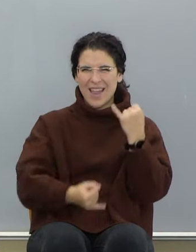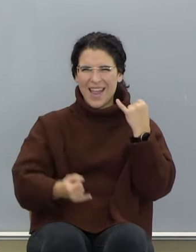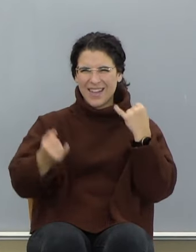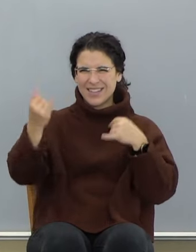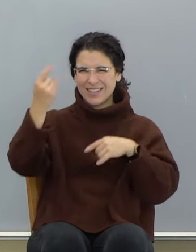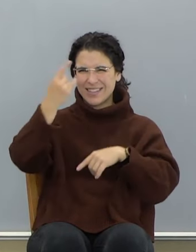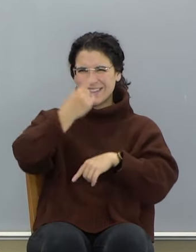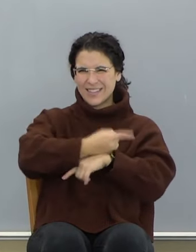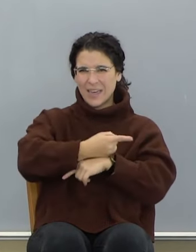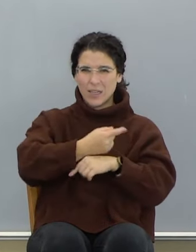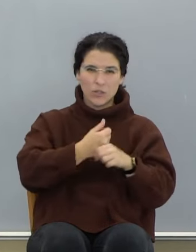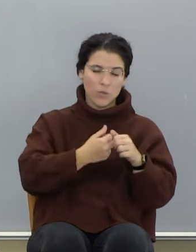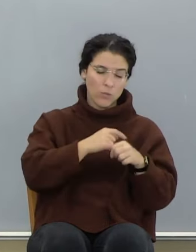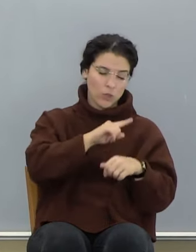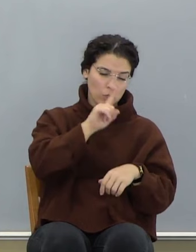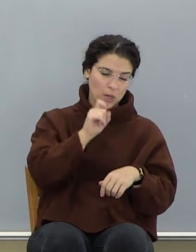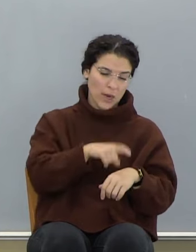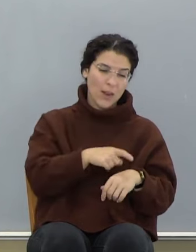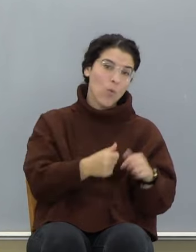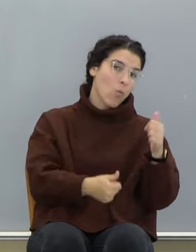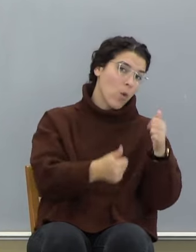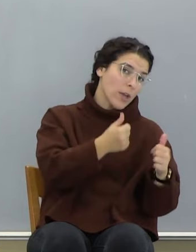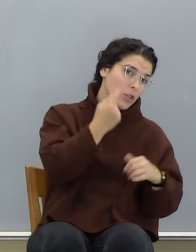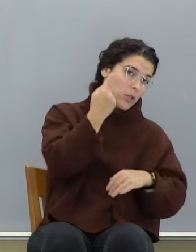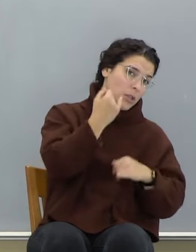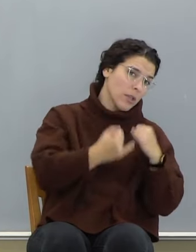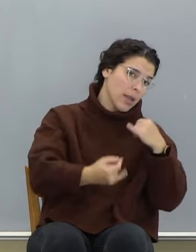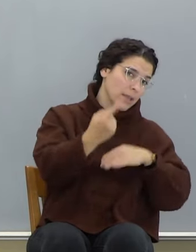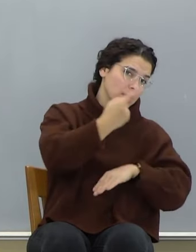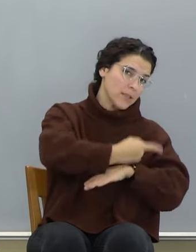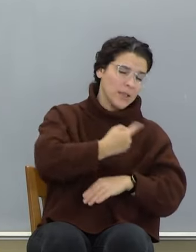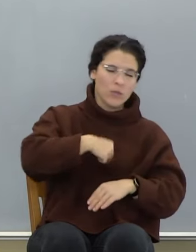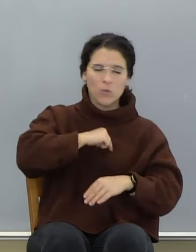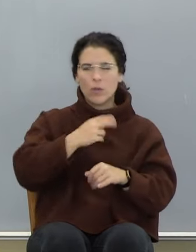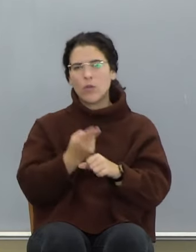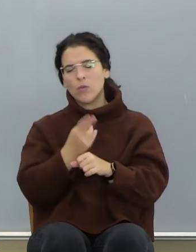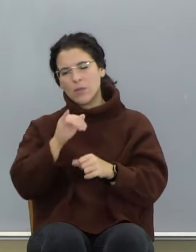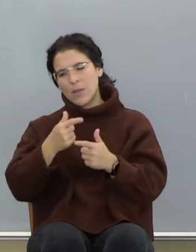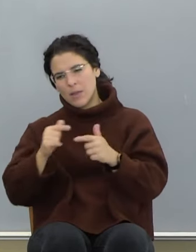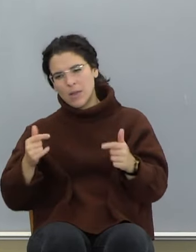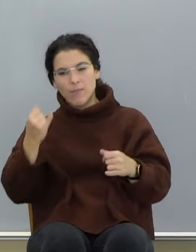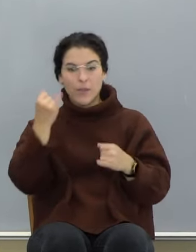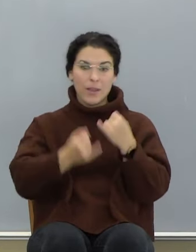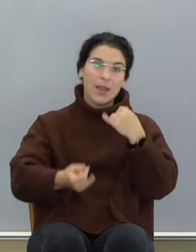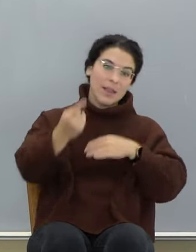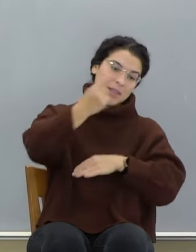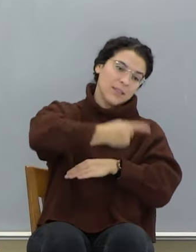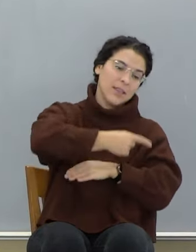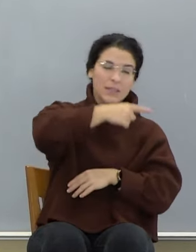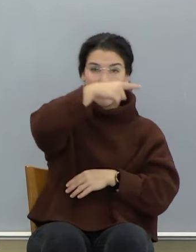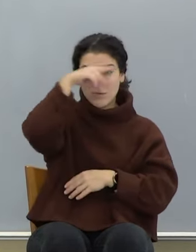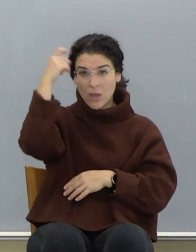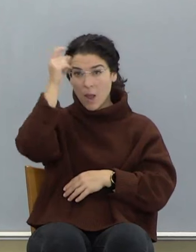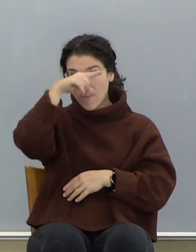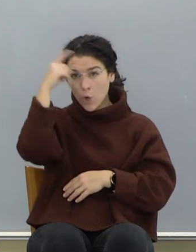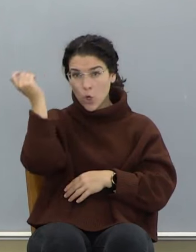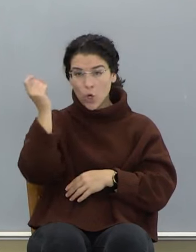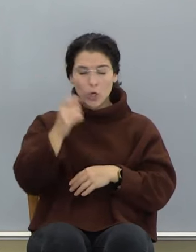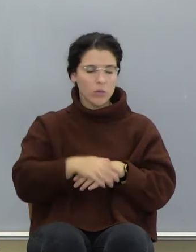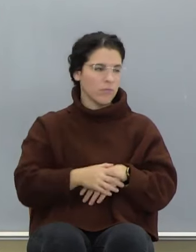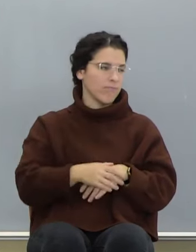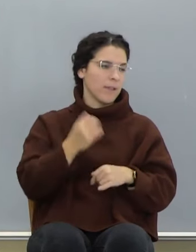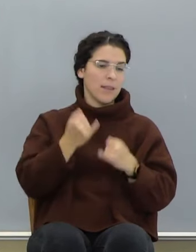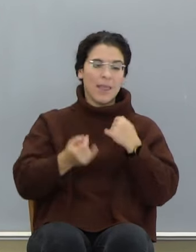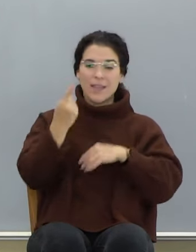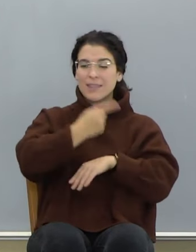which last days? You know, we use that language. You know, we talk about the last days of summer. We talk about the last days of